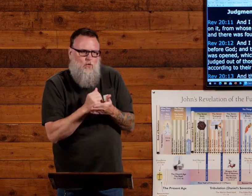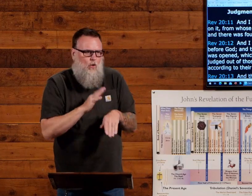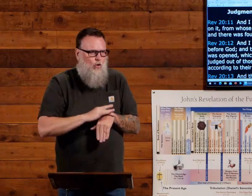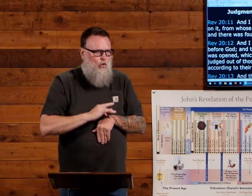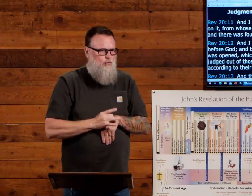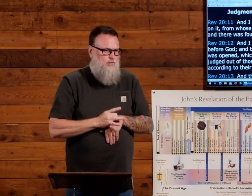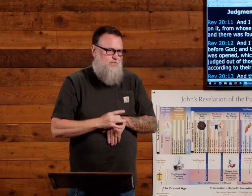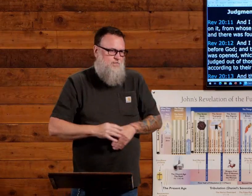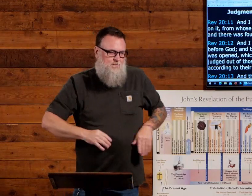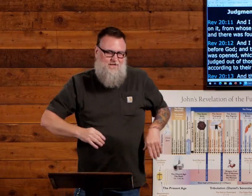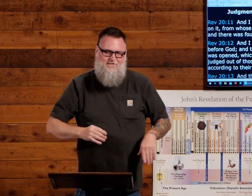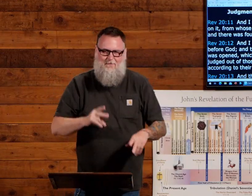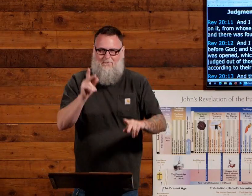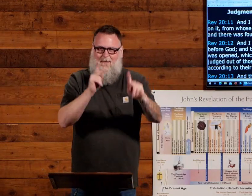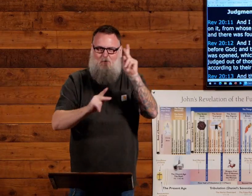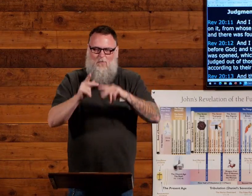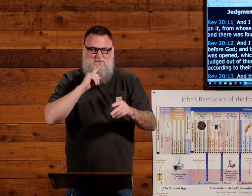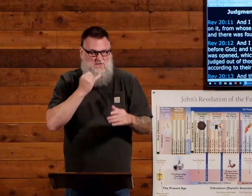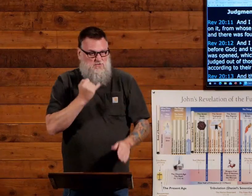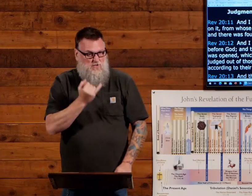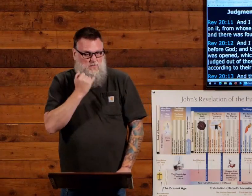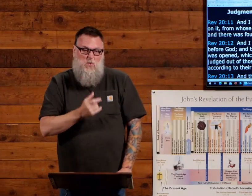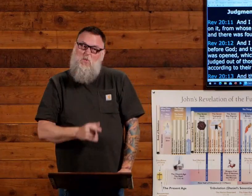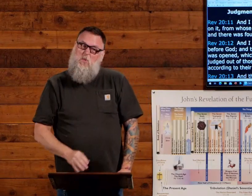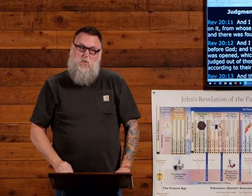It says, don't store your treasures here on earth.